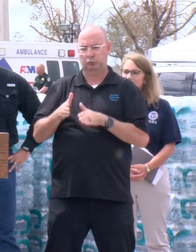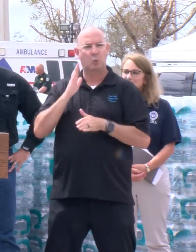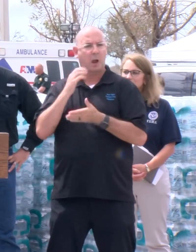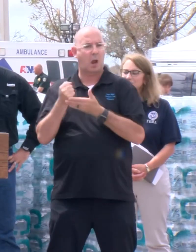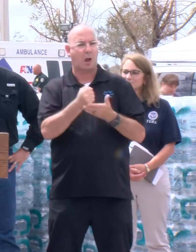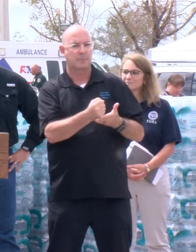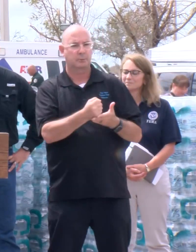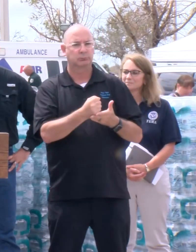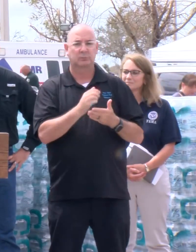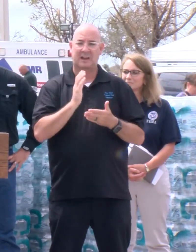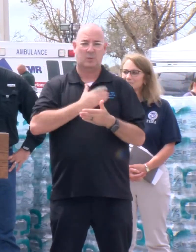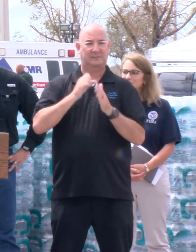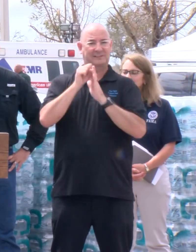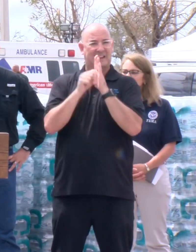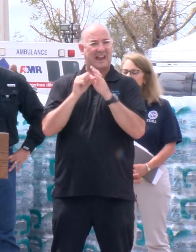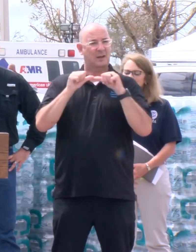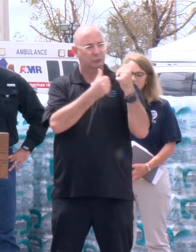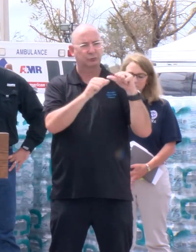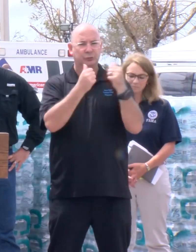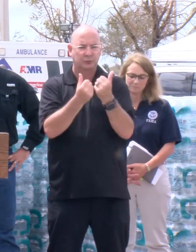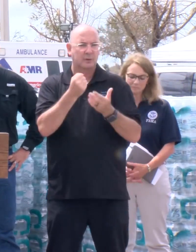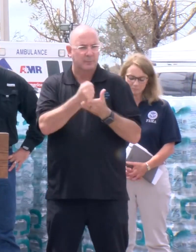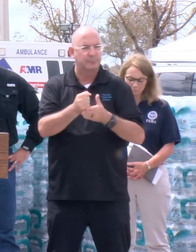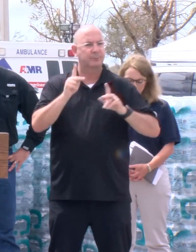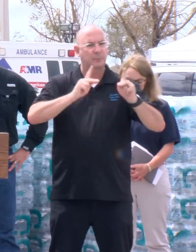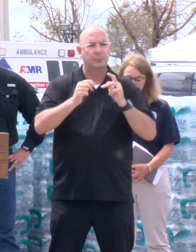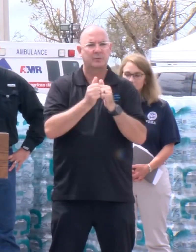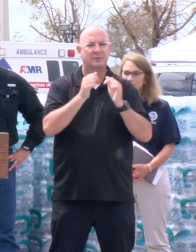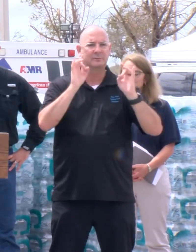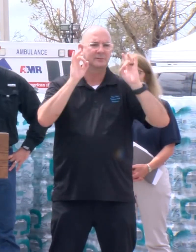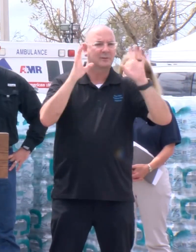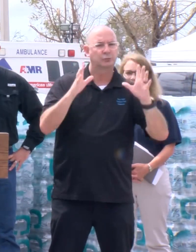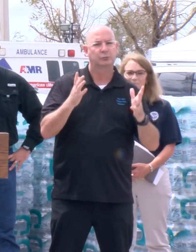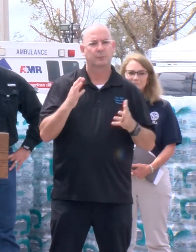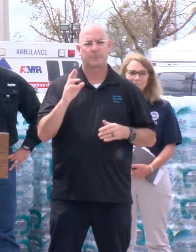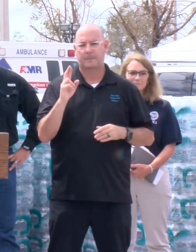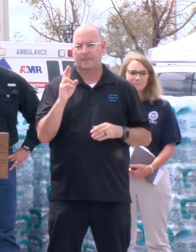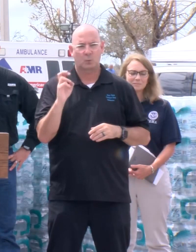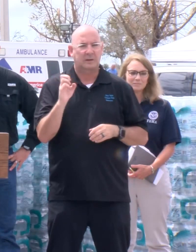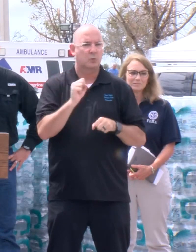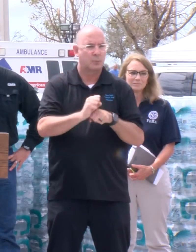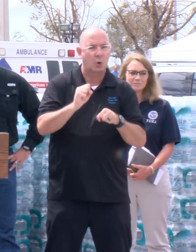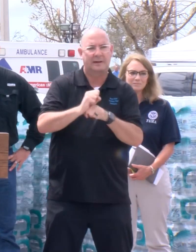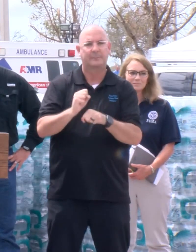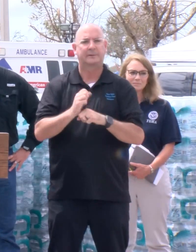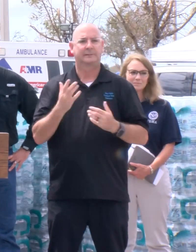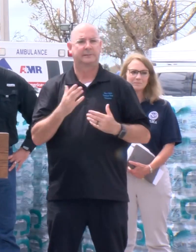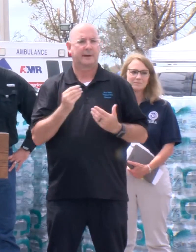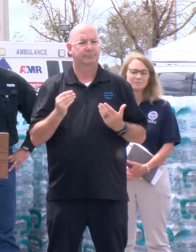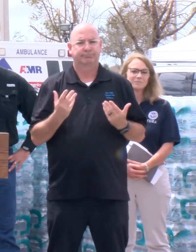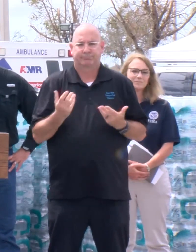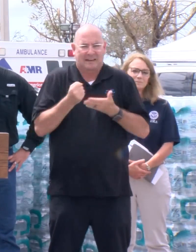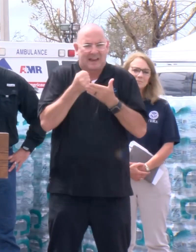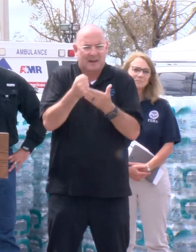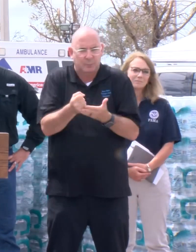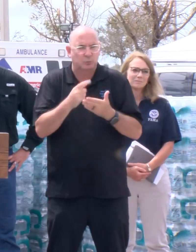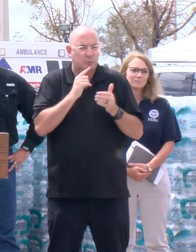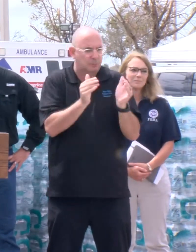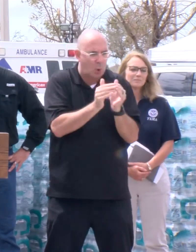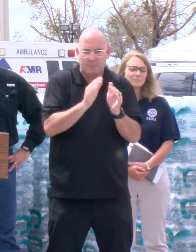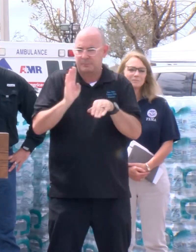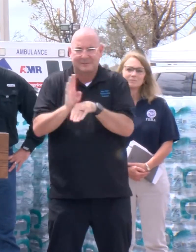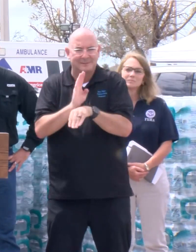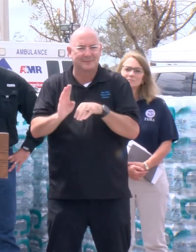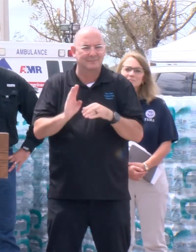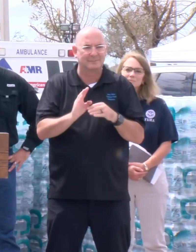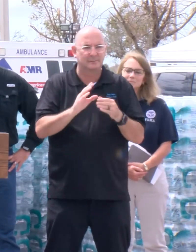like disaster reemployment assistance, the Small Business Damage Survey, Small Business Emergency Bridge Loans. So